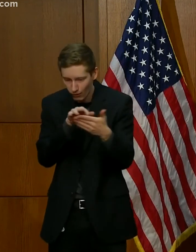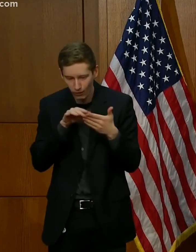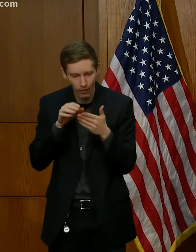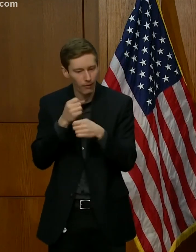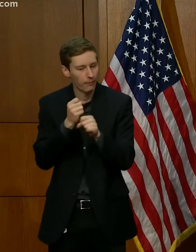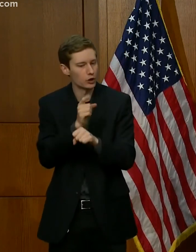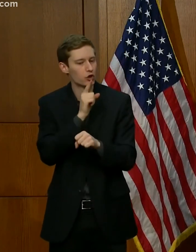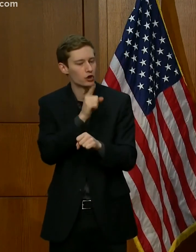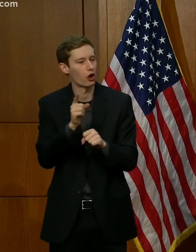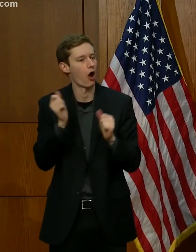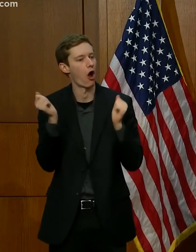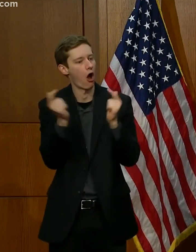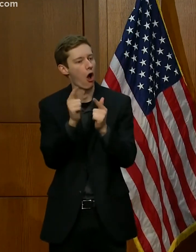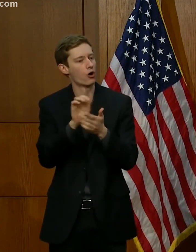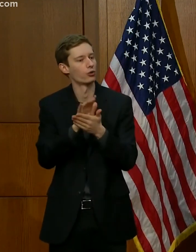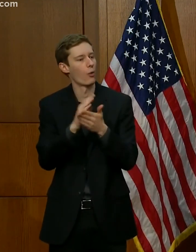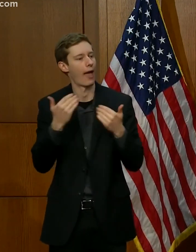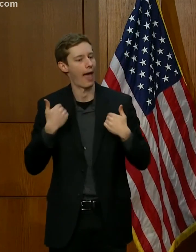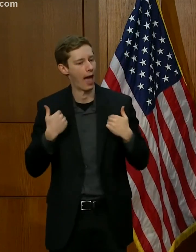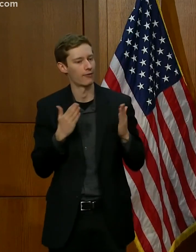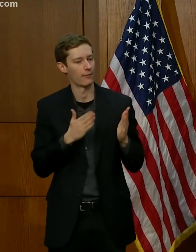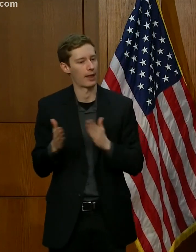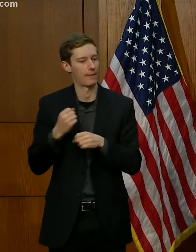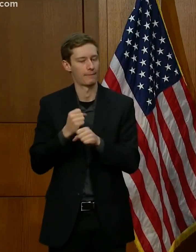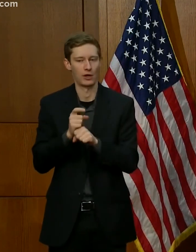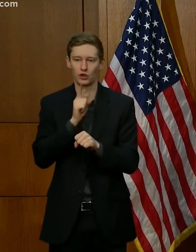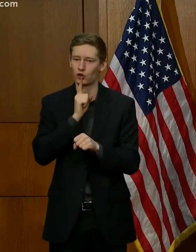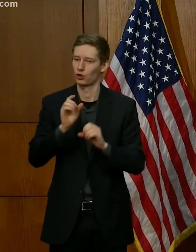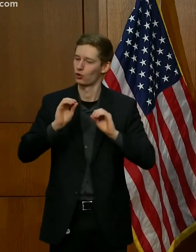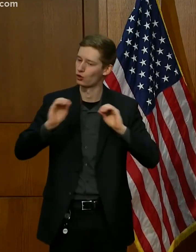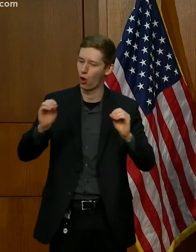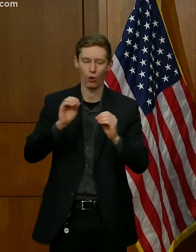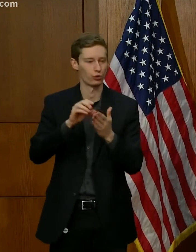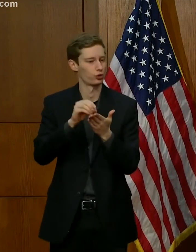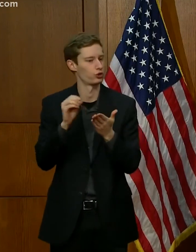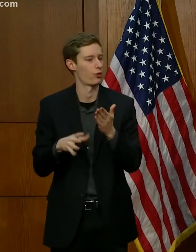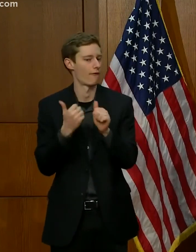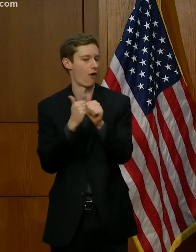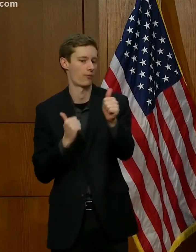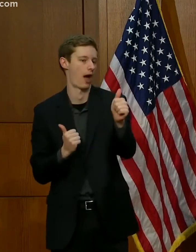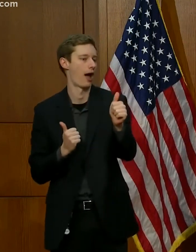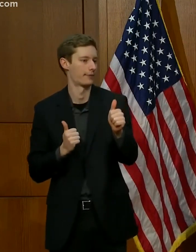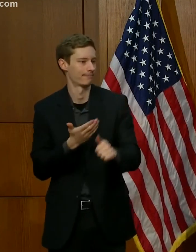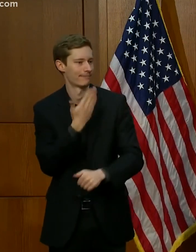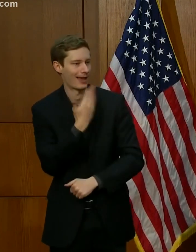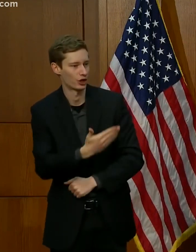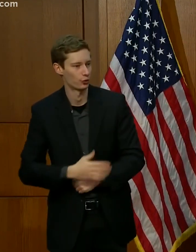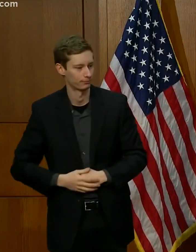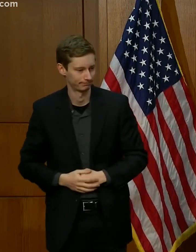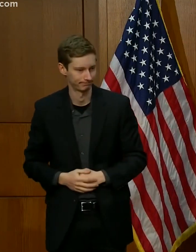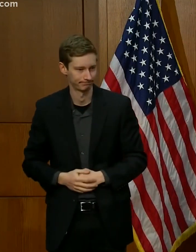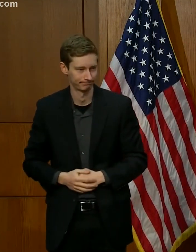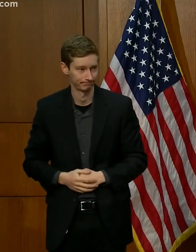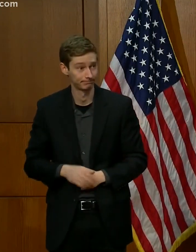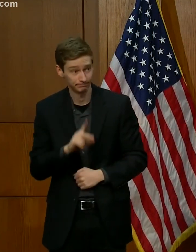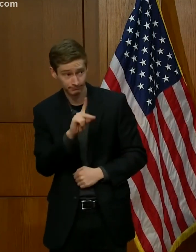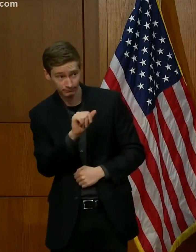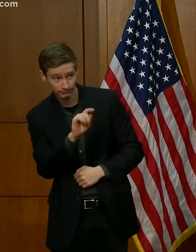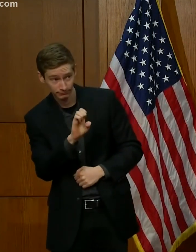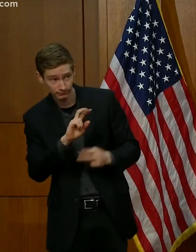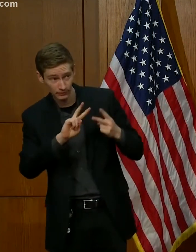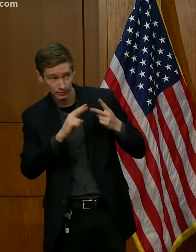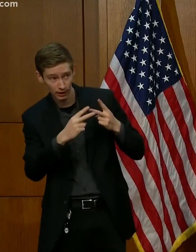plan to make sure that every student doesn't fall behind and is caught back up to where they could have been. Thank you. Thanks, James. Kate, you had a